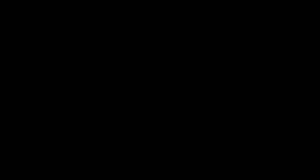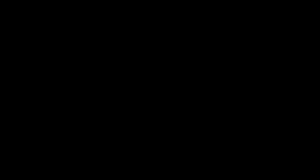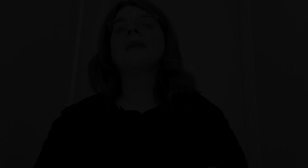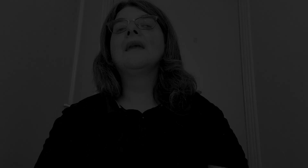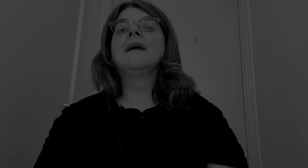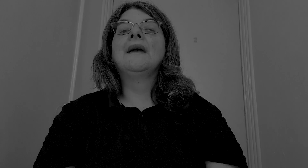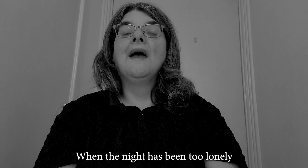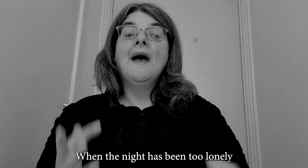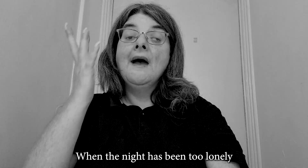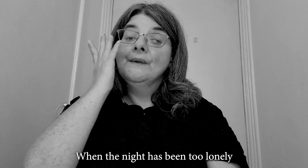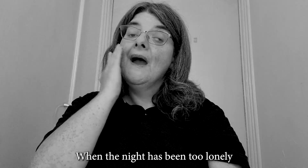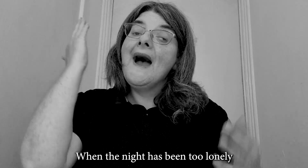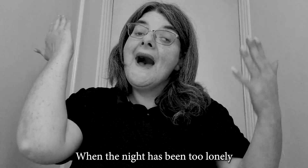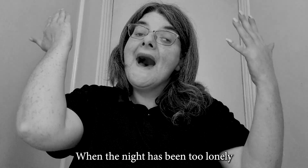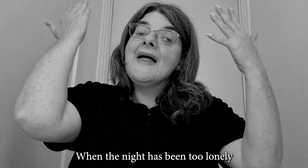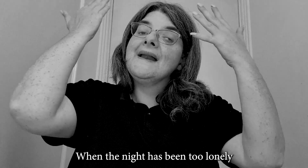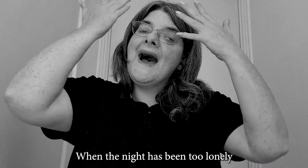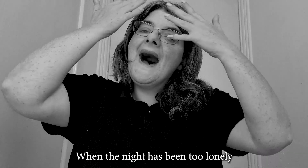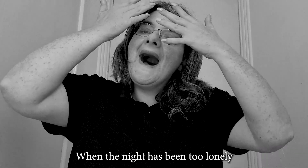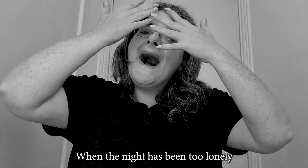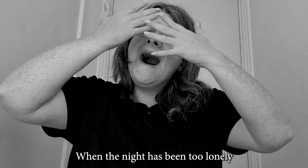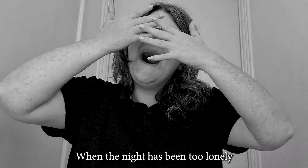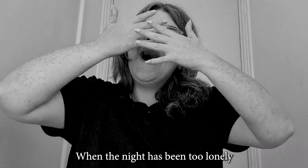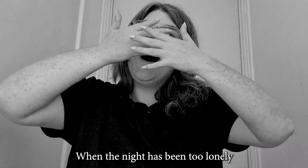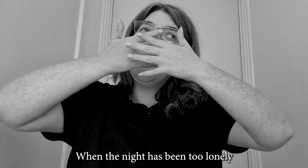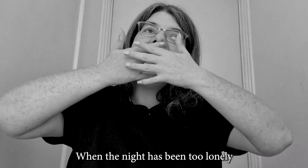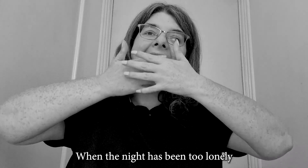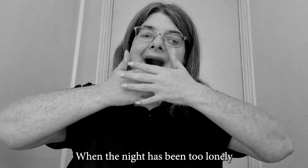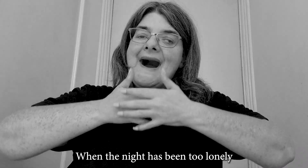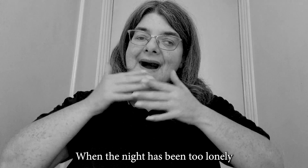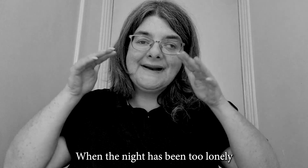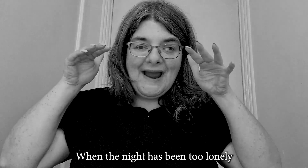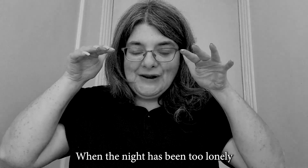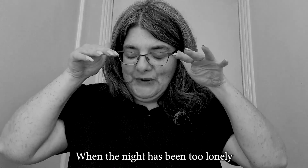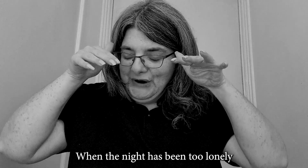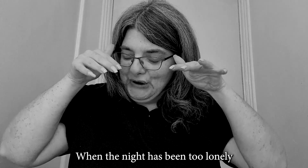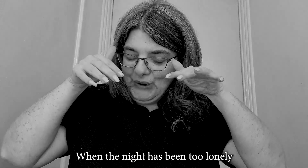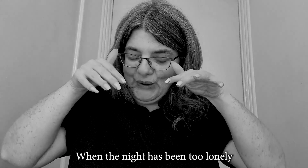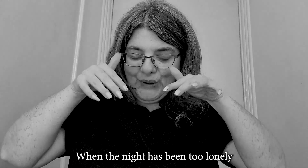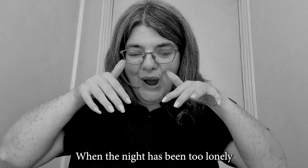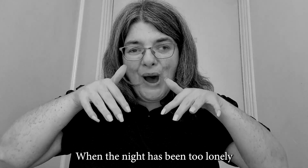When the night has been too lonely,